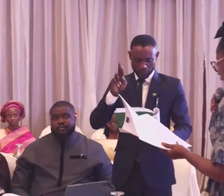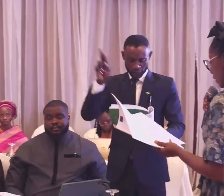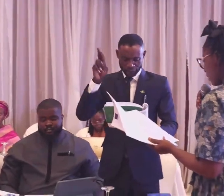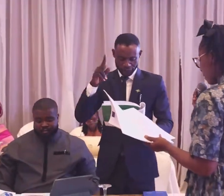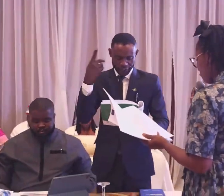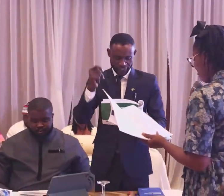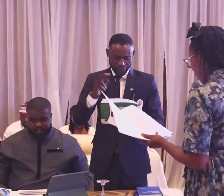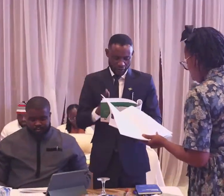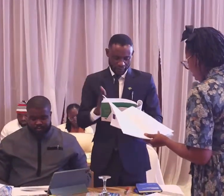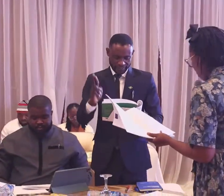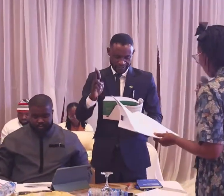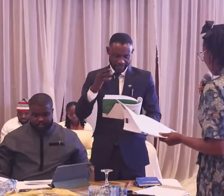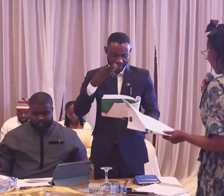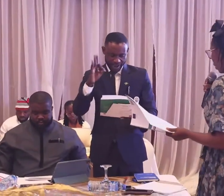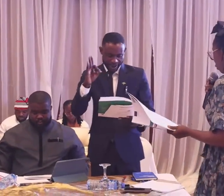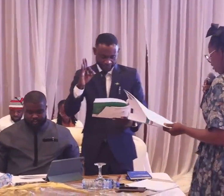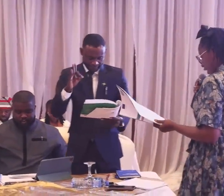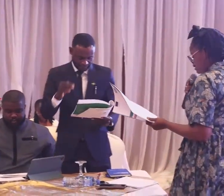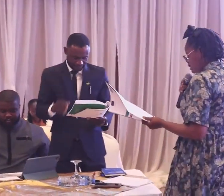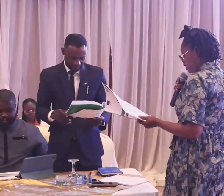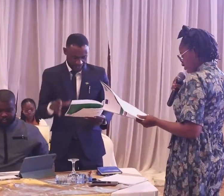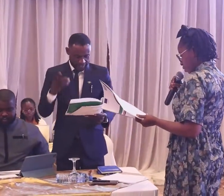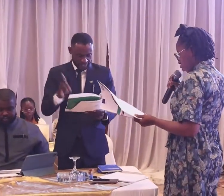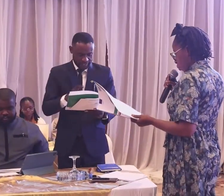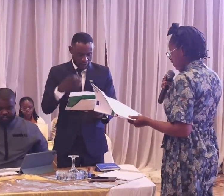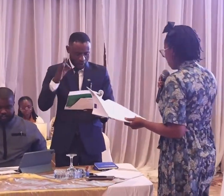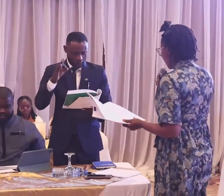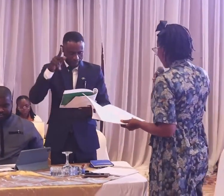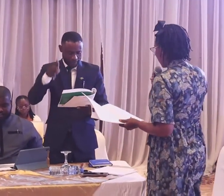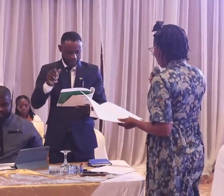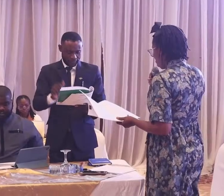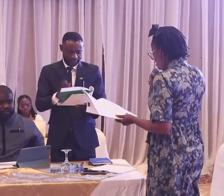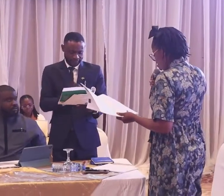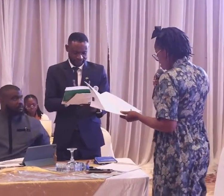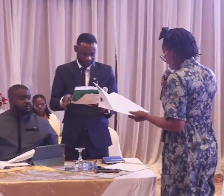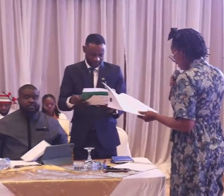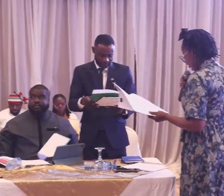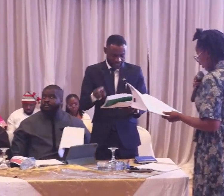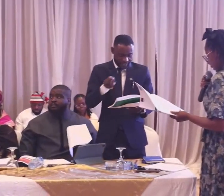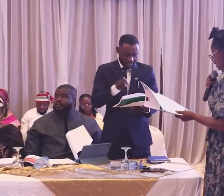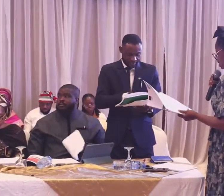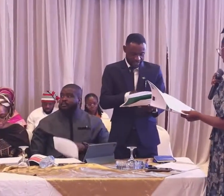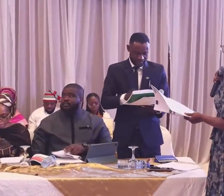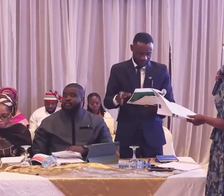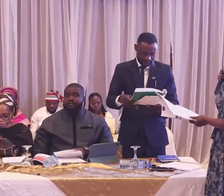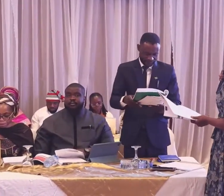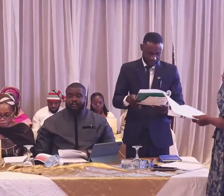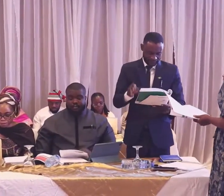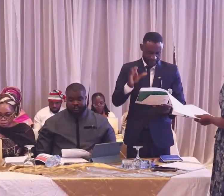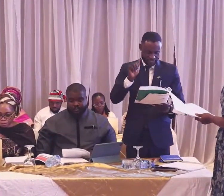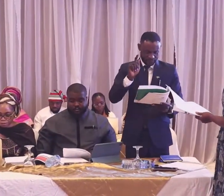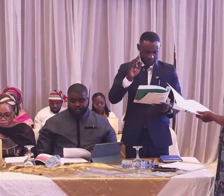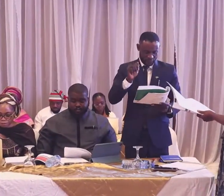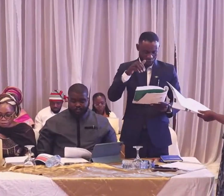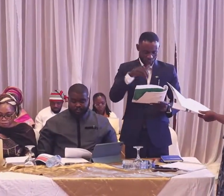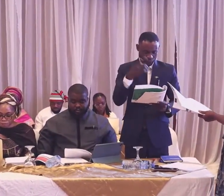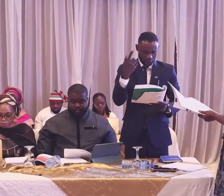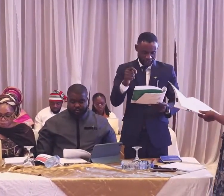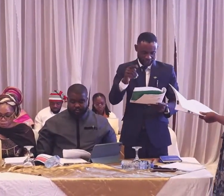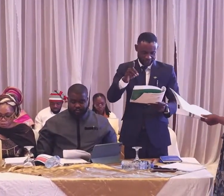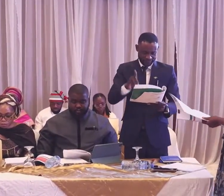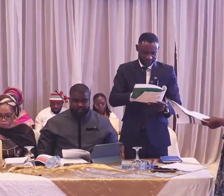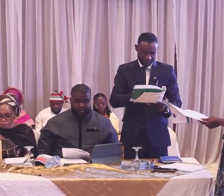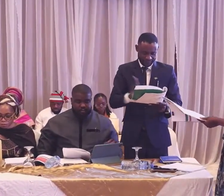acknowledges the Federal Republic of Nigeria's commitment to protecting the rights and dignity of persons